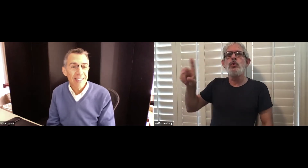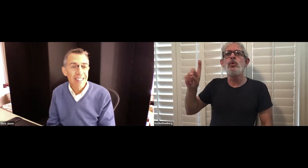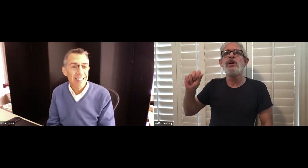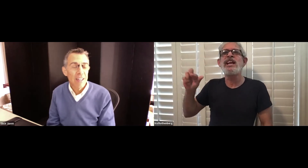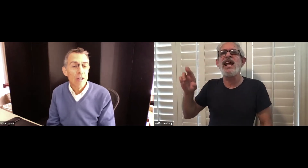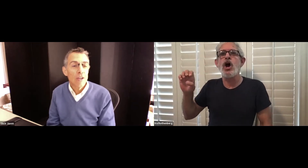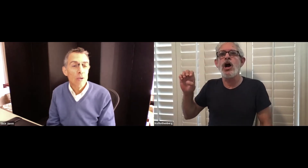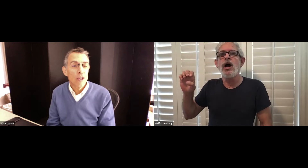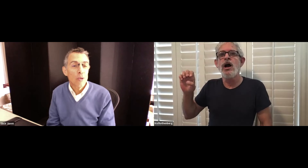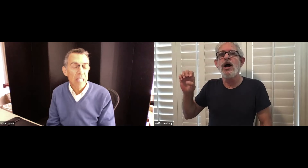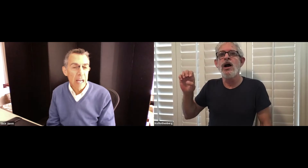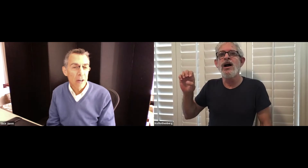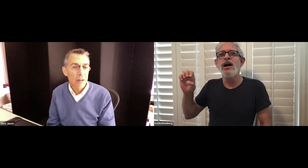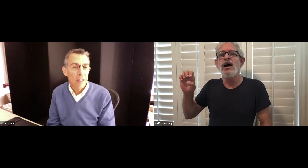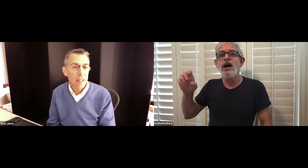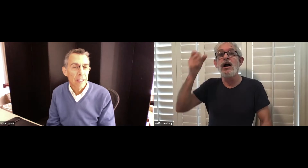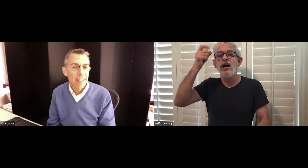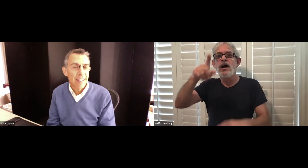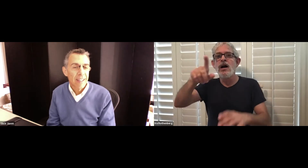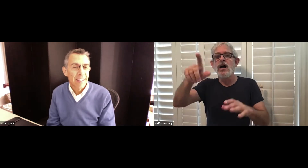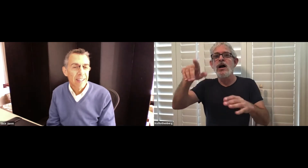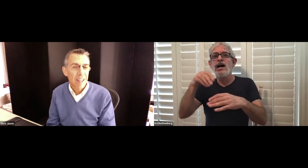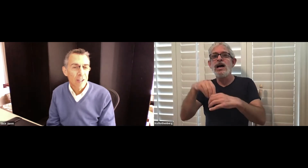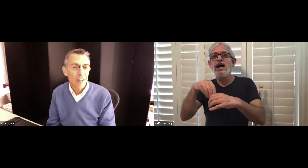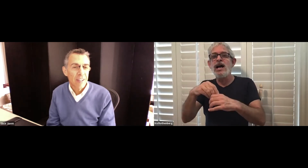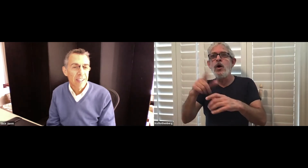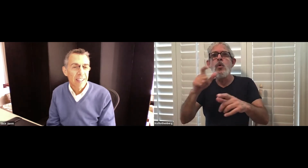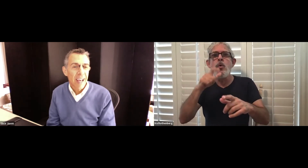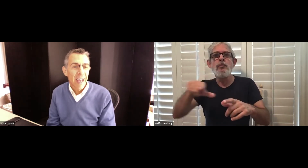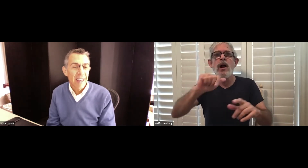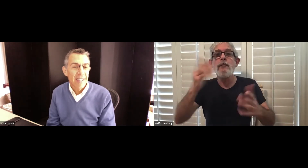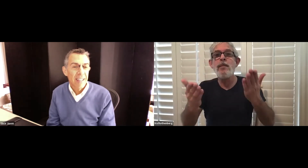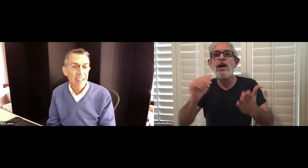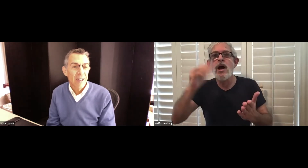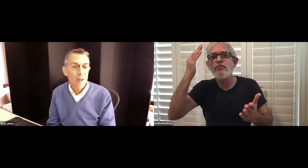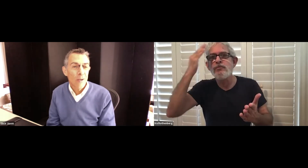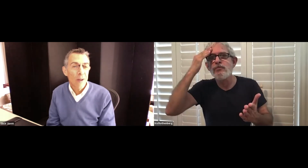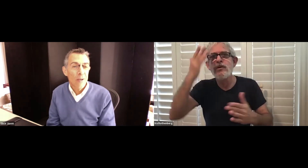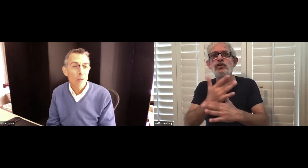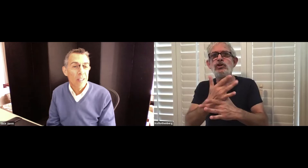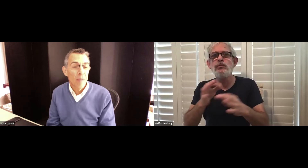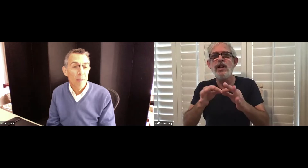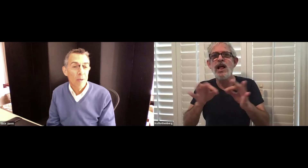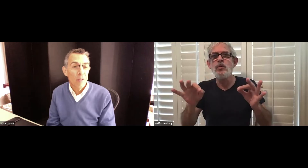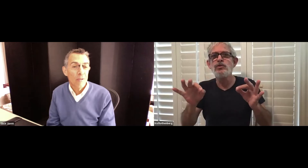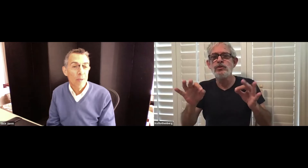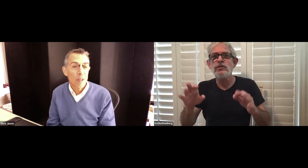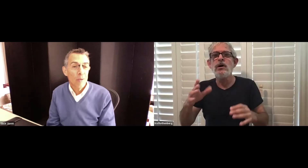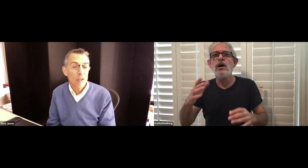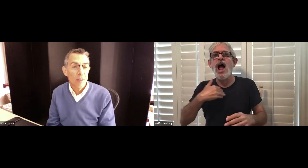said, don't you dare touch her. And whoever it was, maybe he wasn't familiar with German